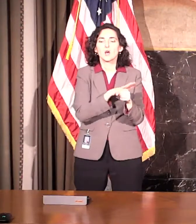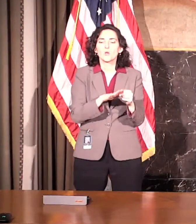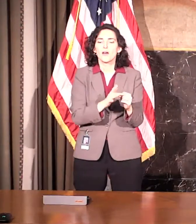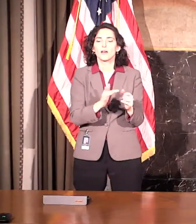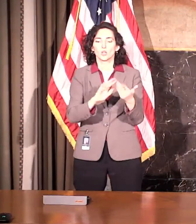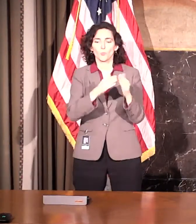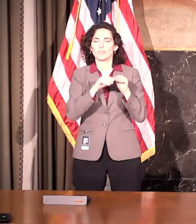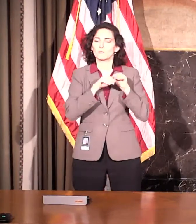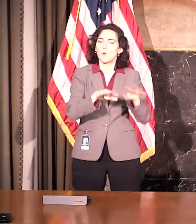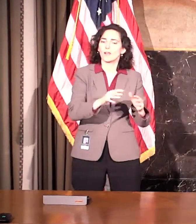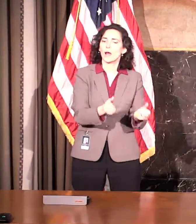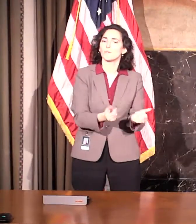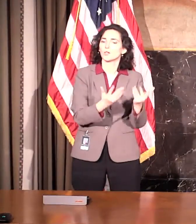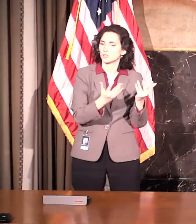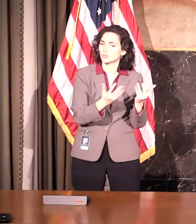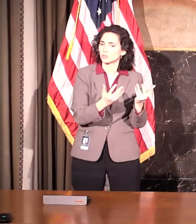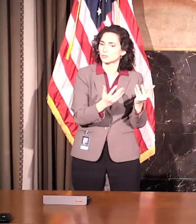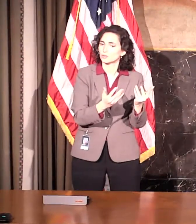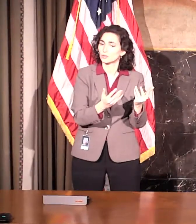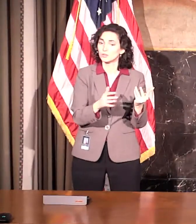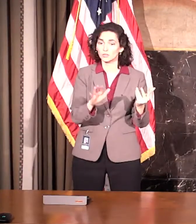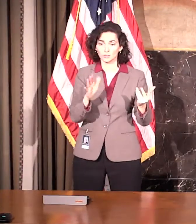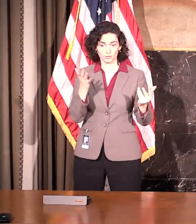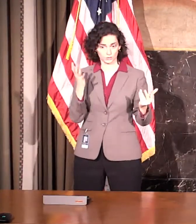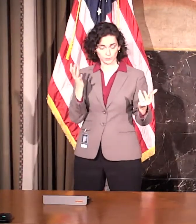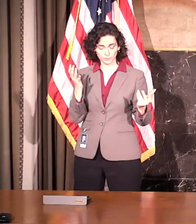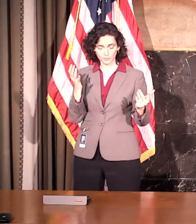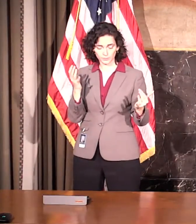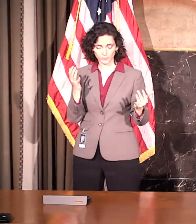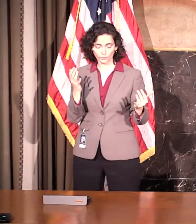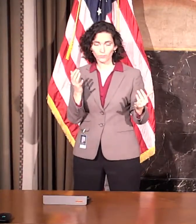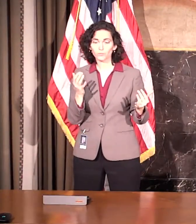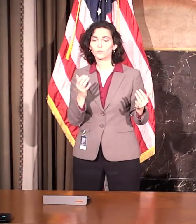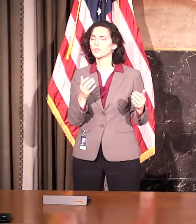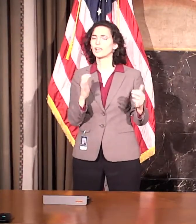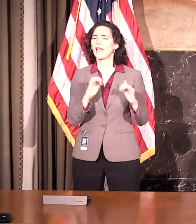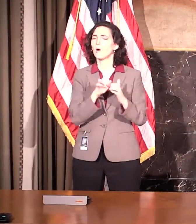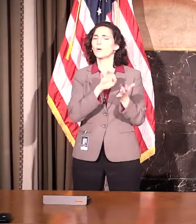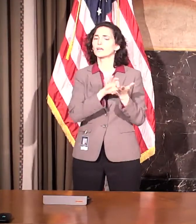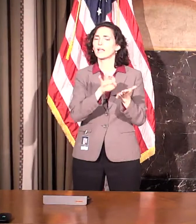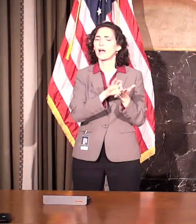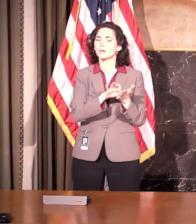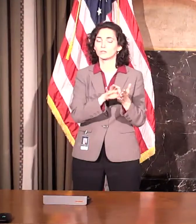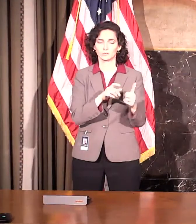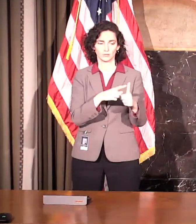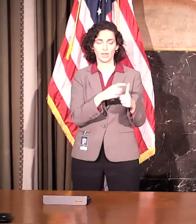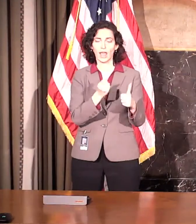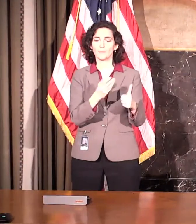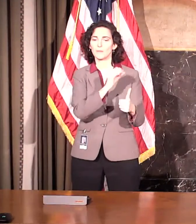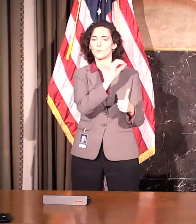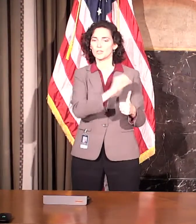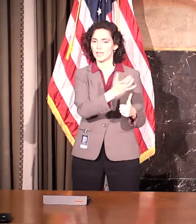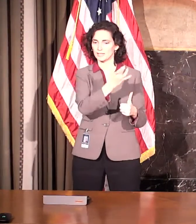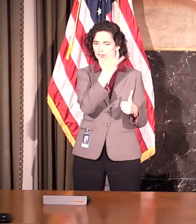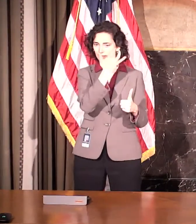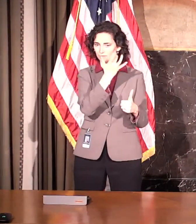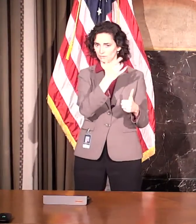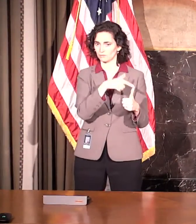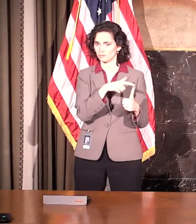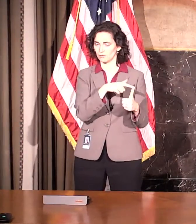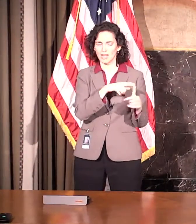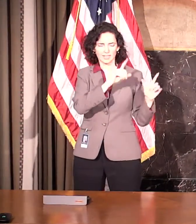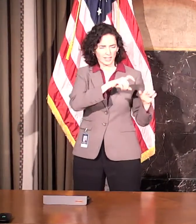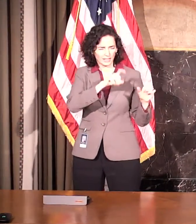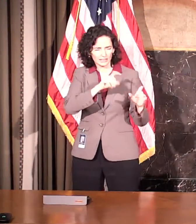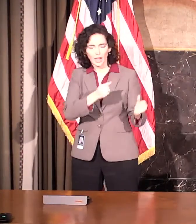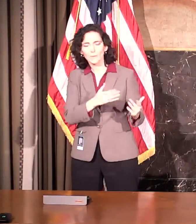that's a combination measure. In fact, takes in two numbers into it. Number one is the percent positivity of that parish of all tests